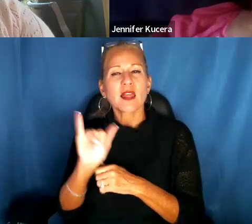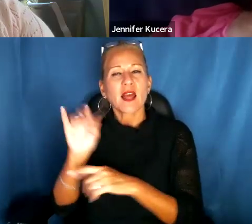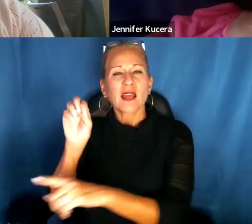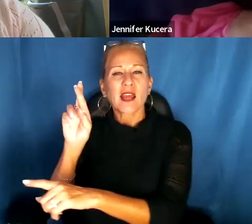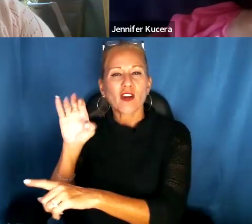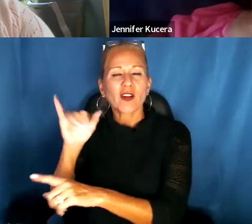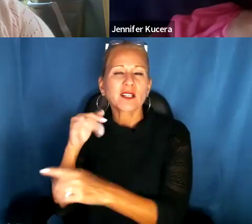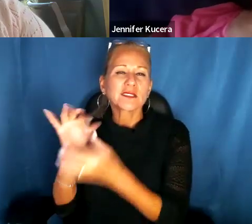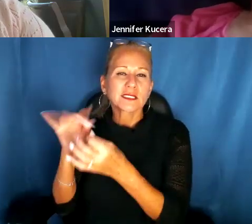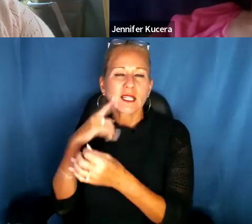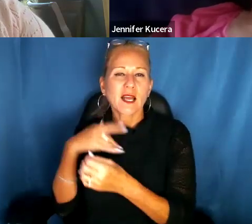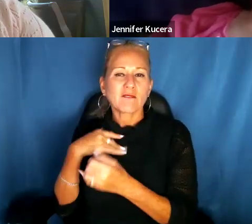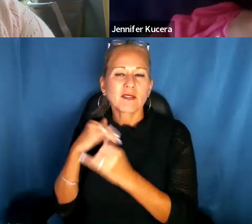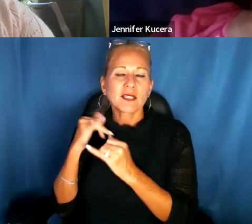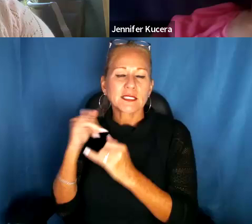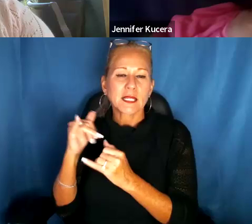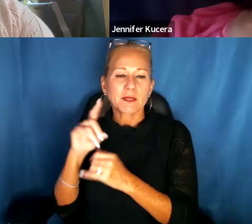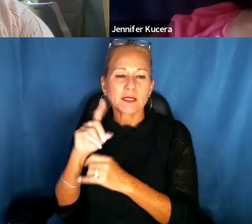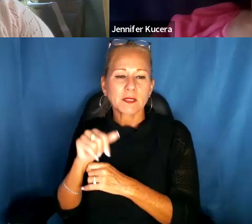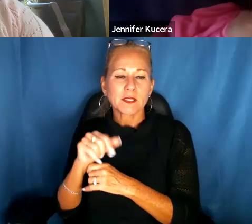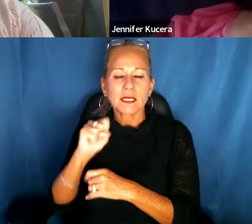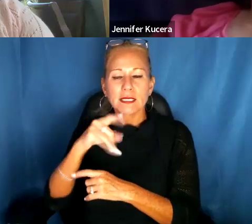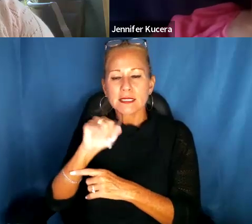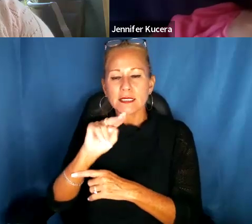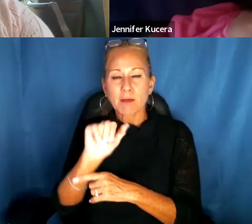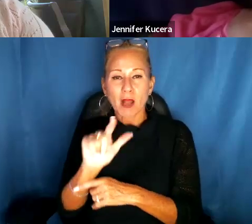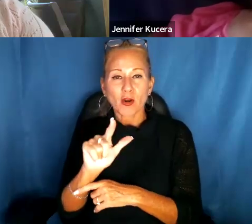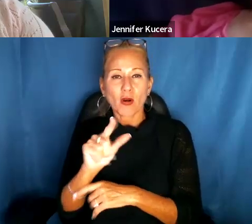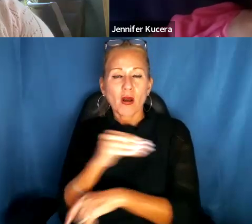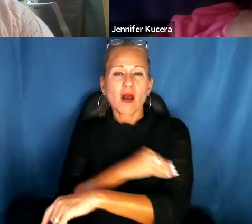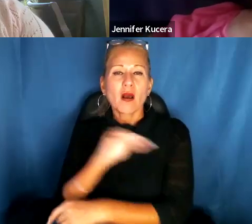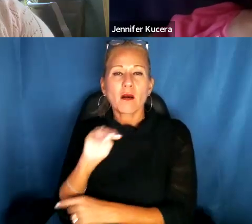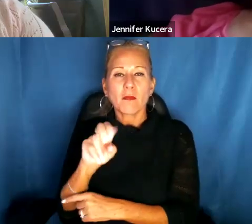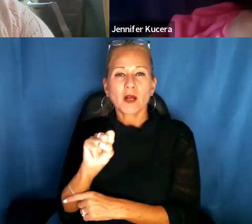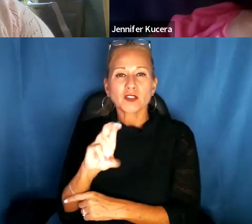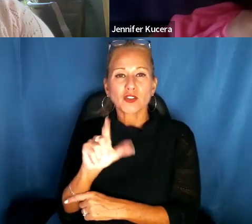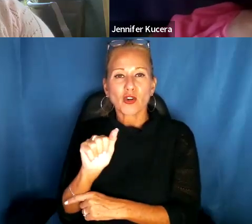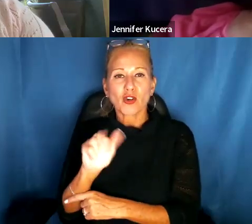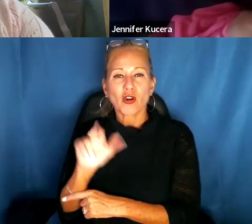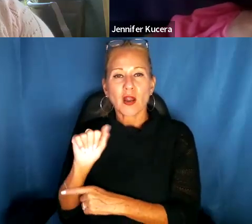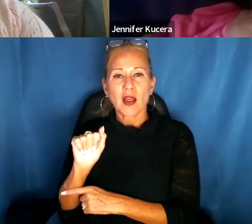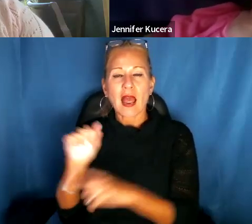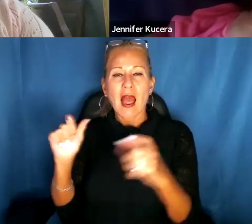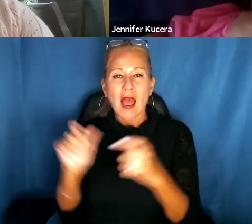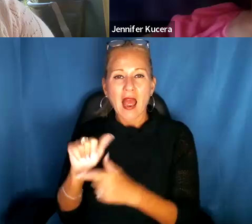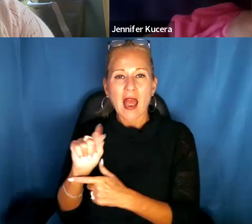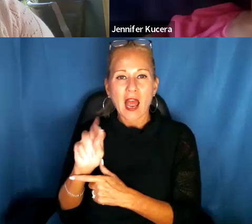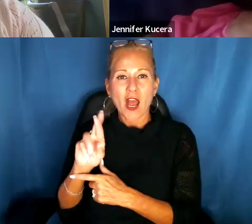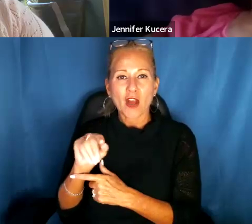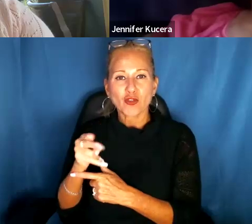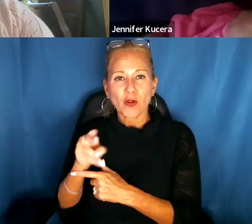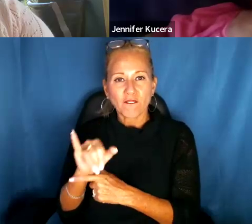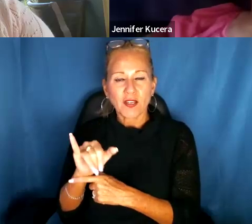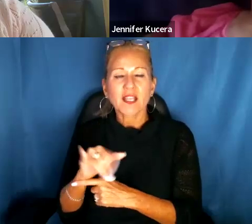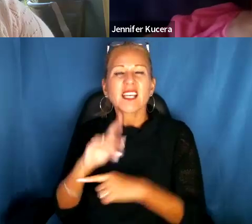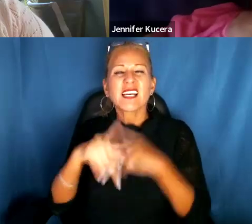said. I have the same disability, spinal muscular atrophy. Mine is actually type 2, if you know anything about